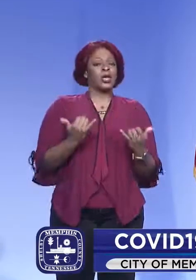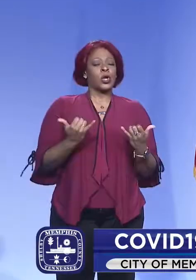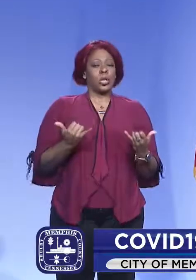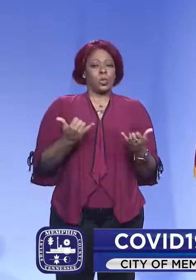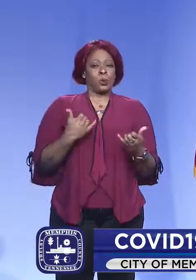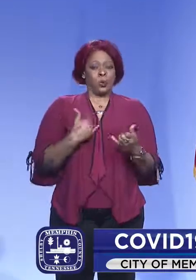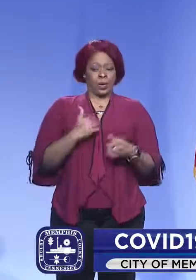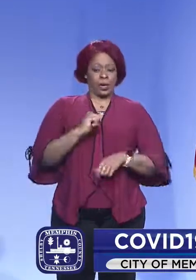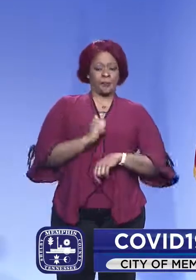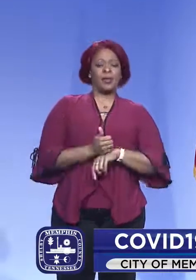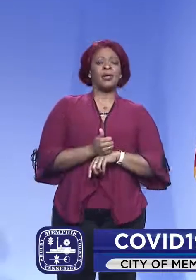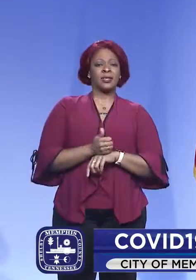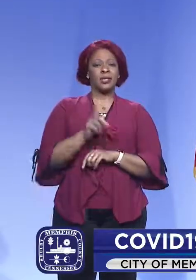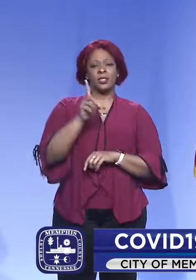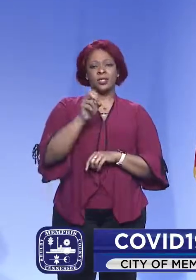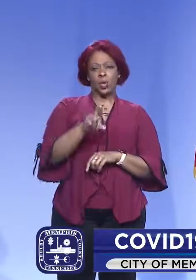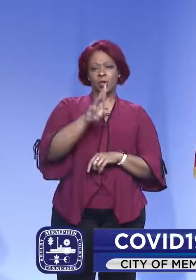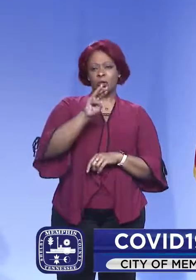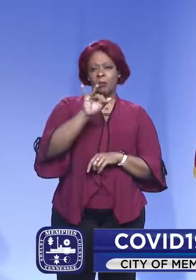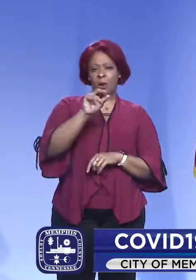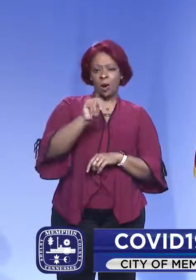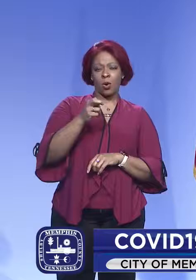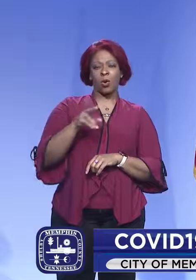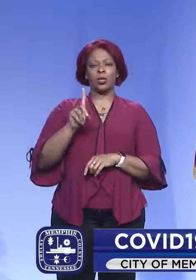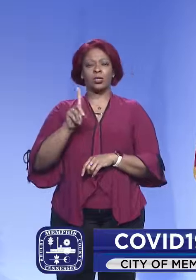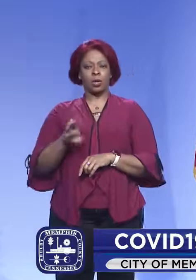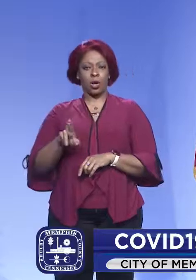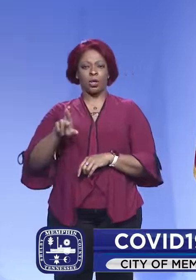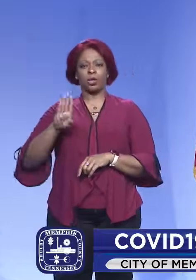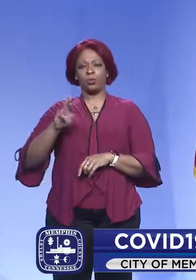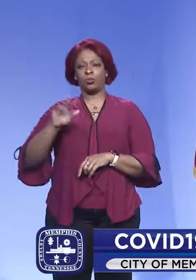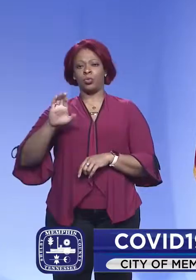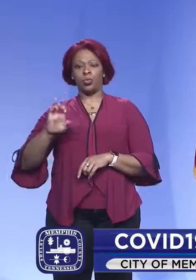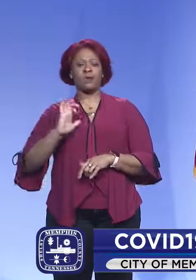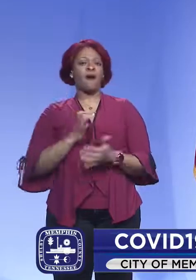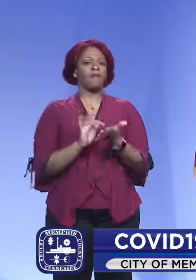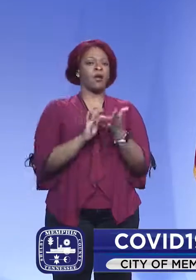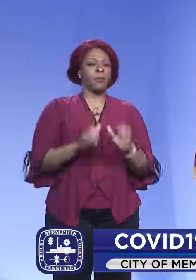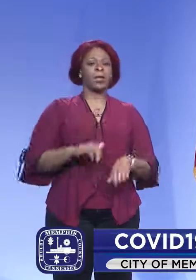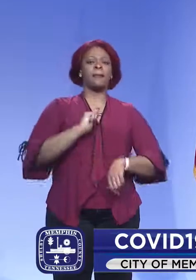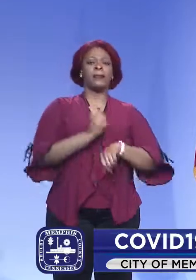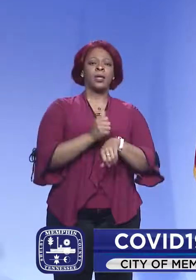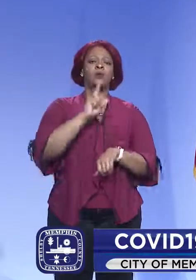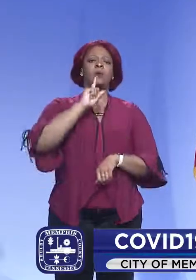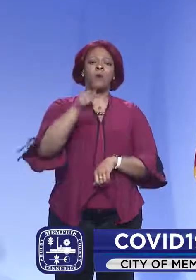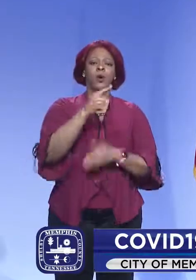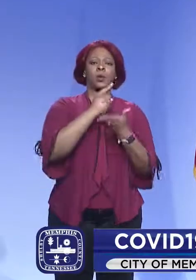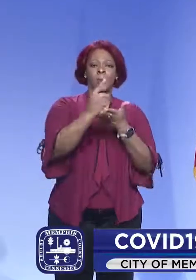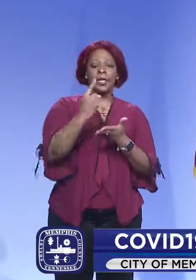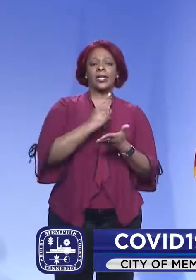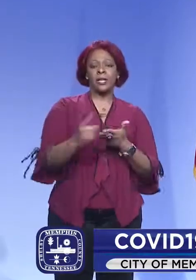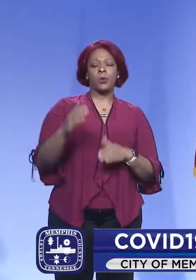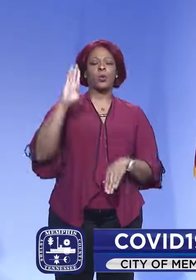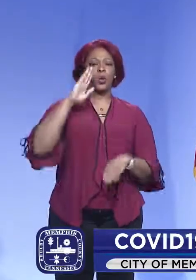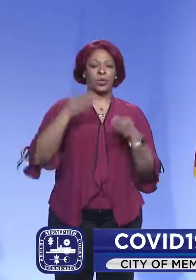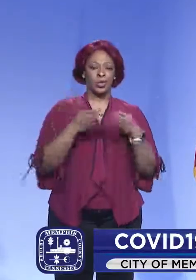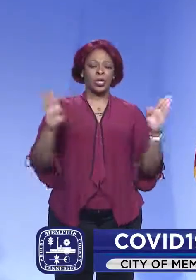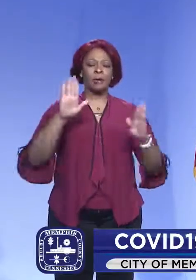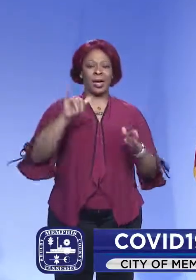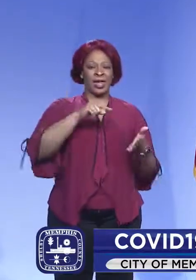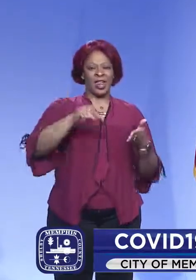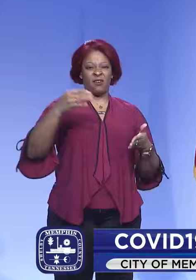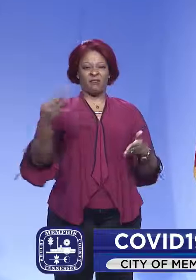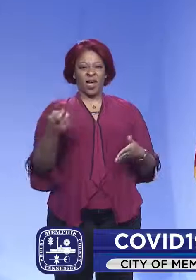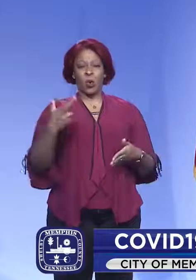place that Dr. Martin or Dr. Bruce, our pharmacists, can place an order weekly, and we will know generally by Friday